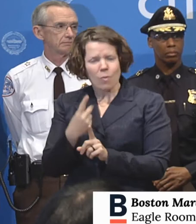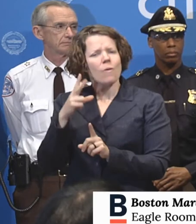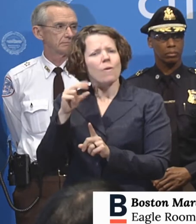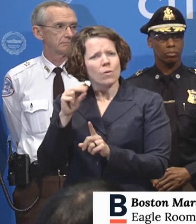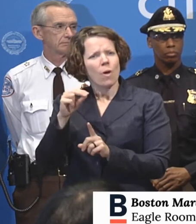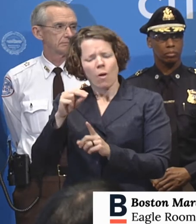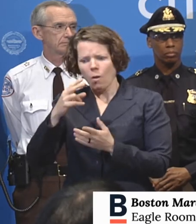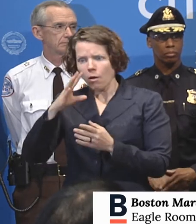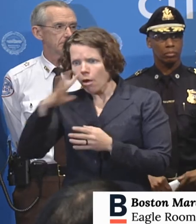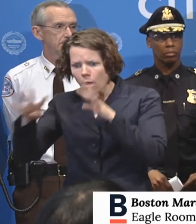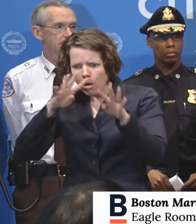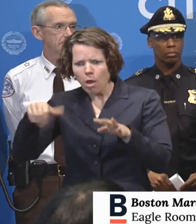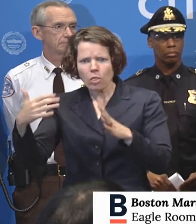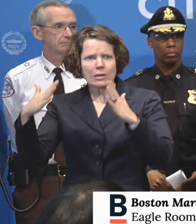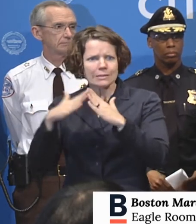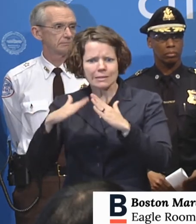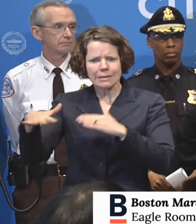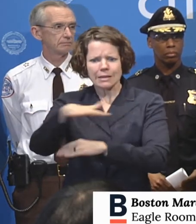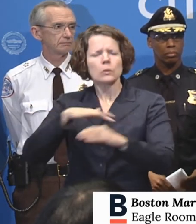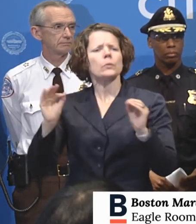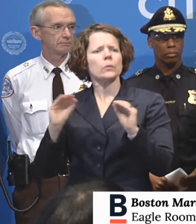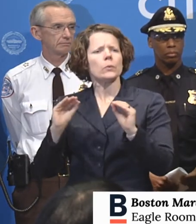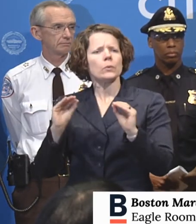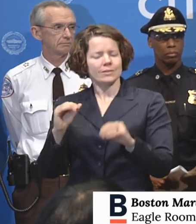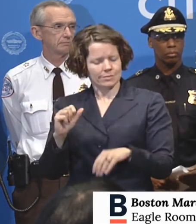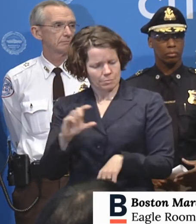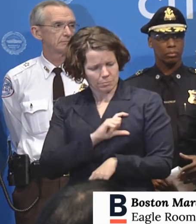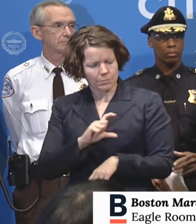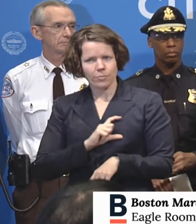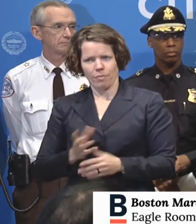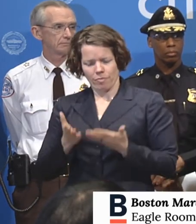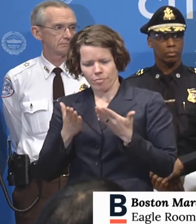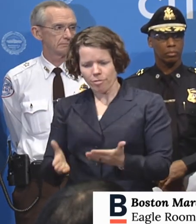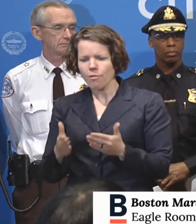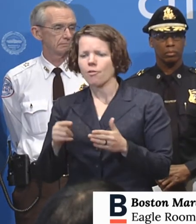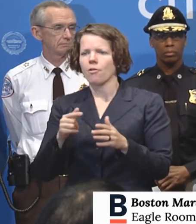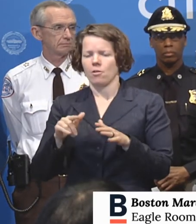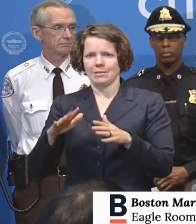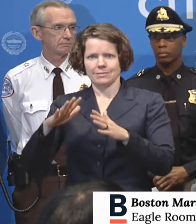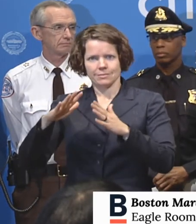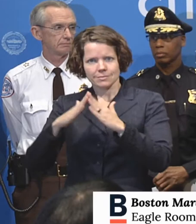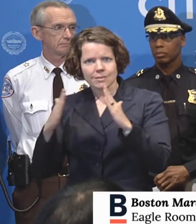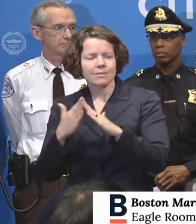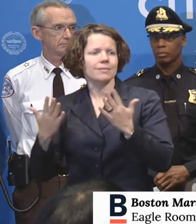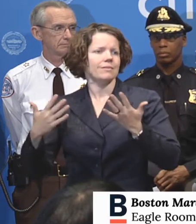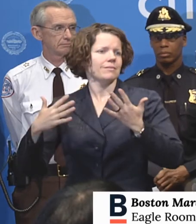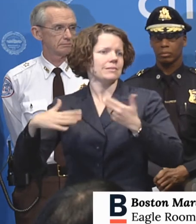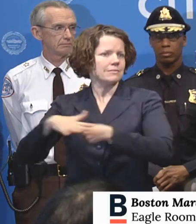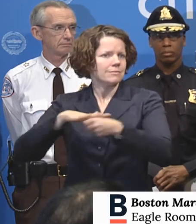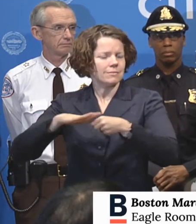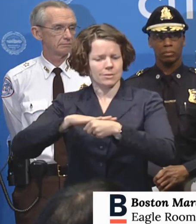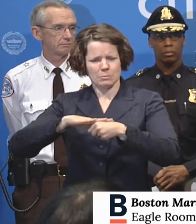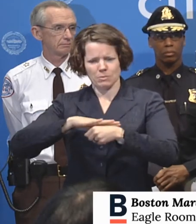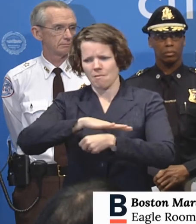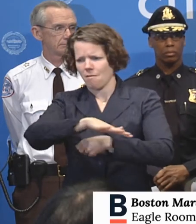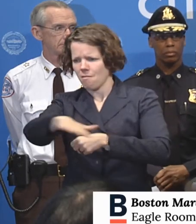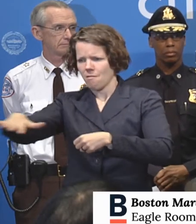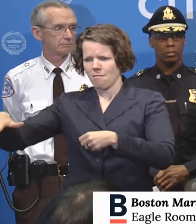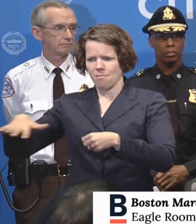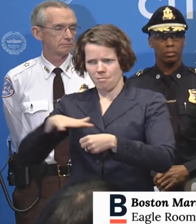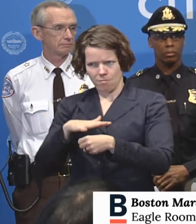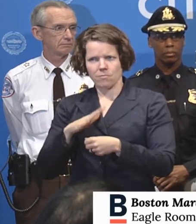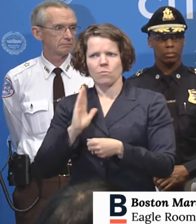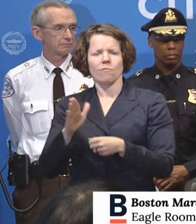The entire police department will not be downtown at the marathon. The neighborhoods, again, will be covered as